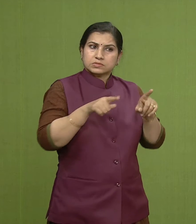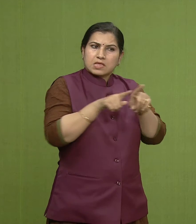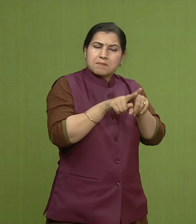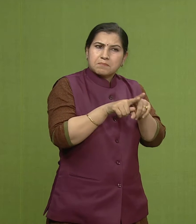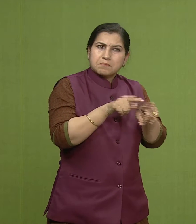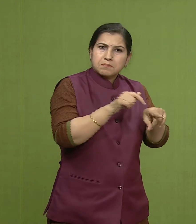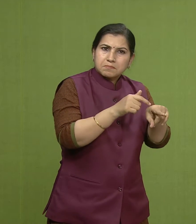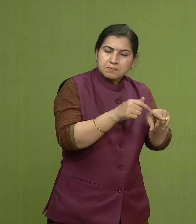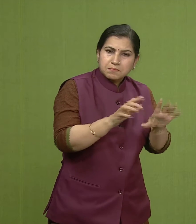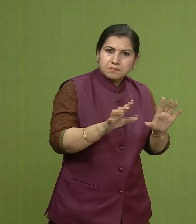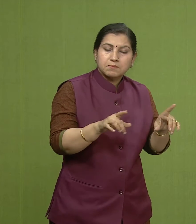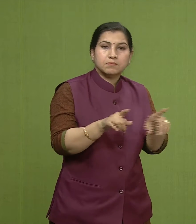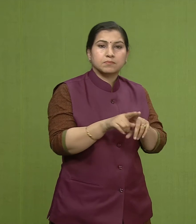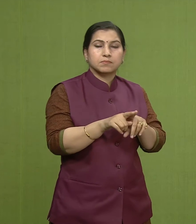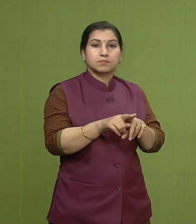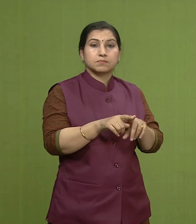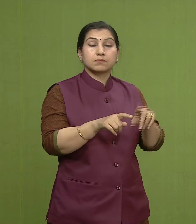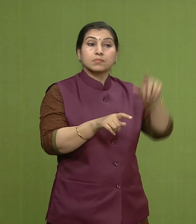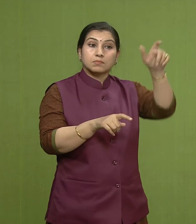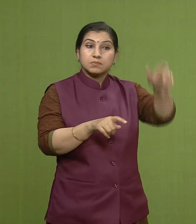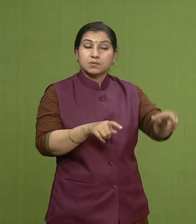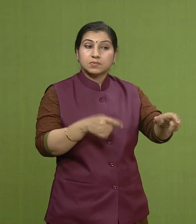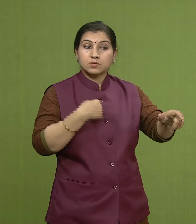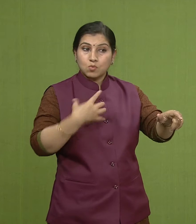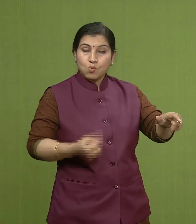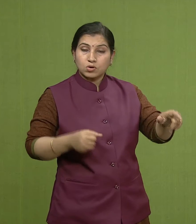Treat people as you would like to be treated by others.